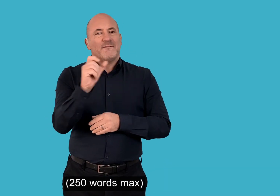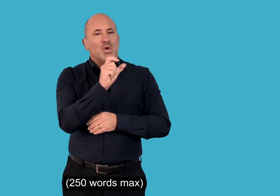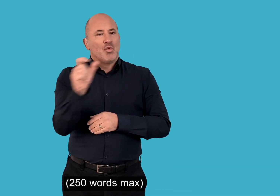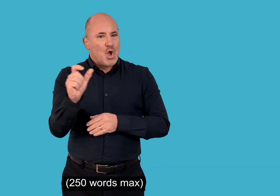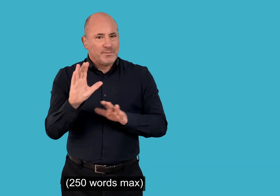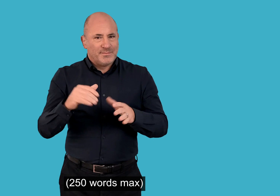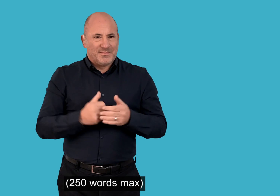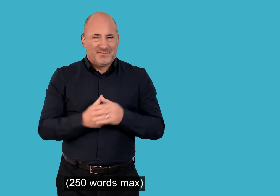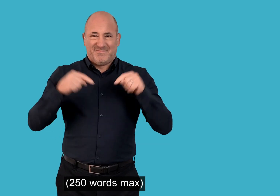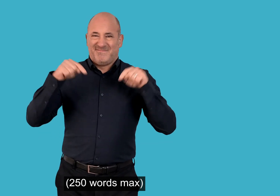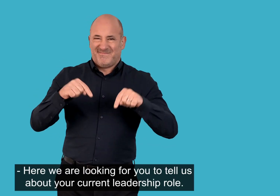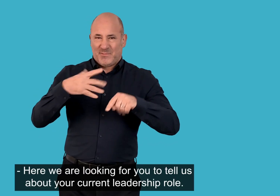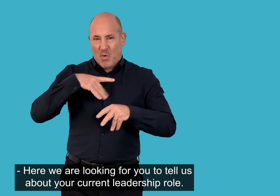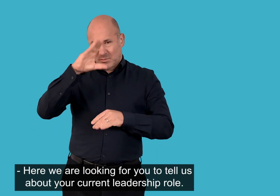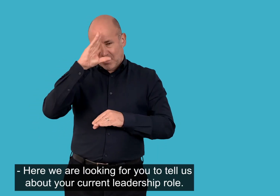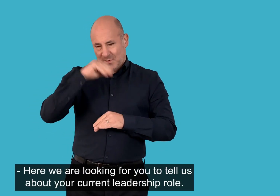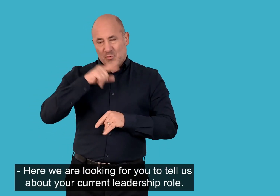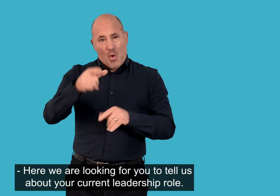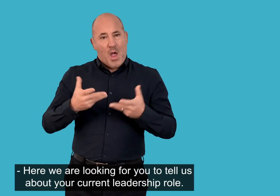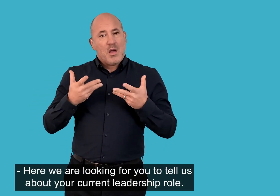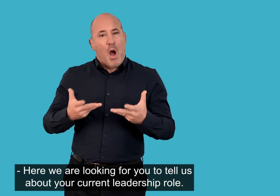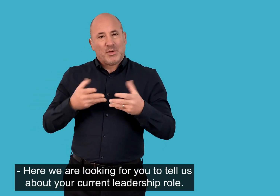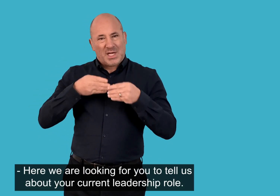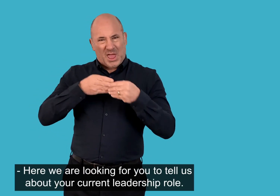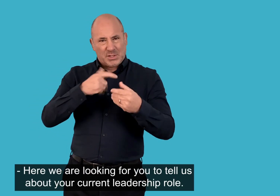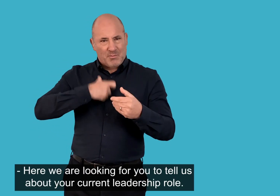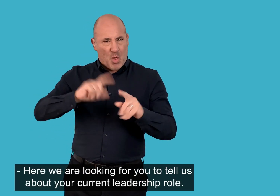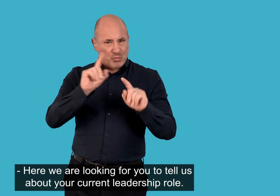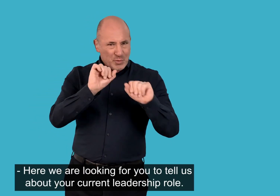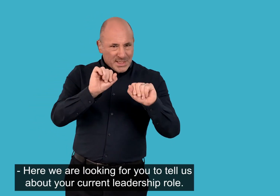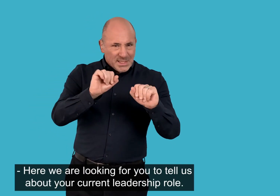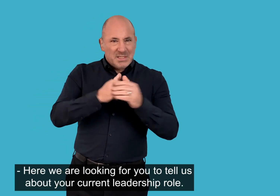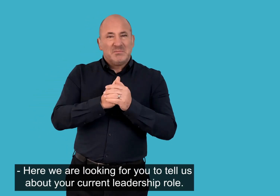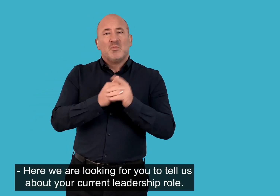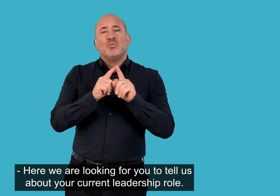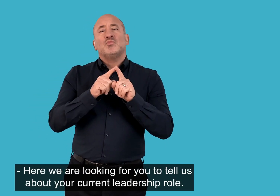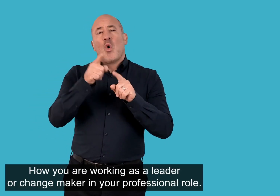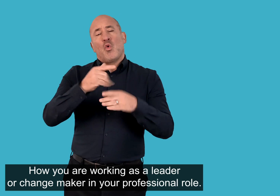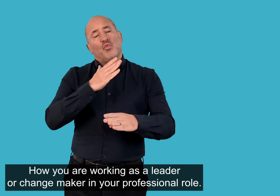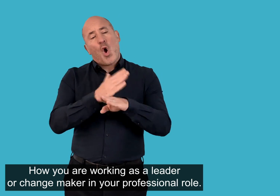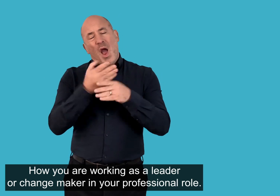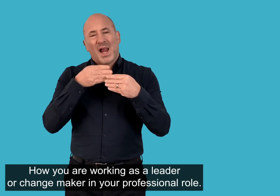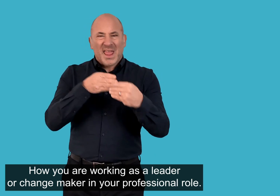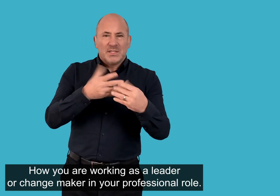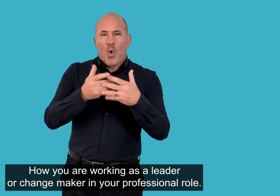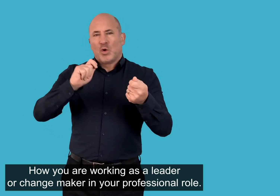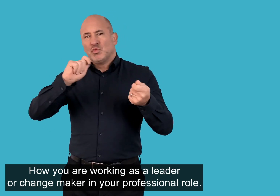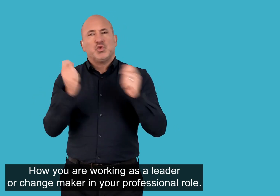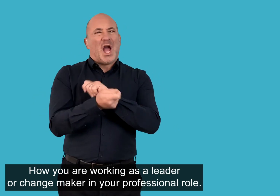250 words max. Here we are looking for you to tell us about your current leadership role, how you are